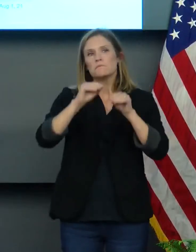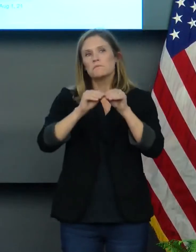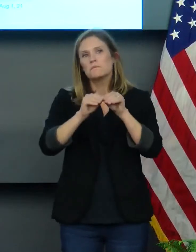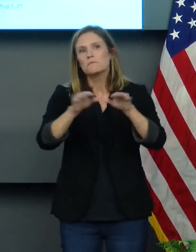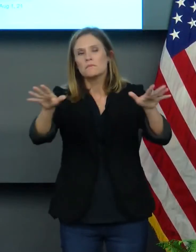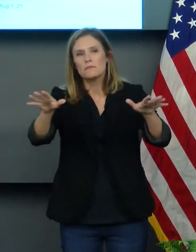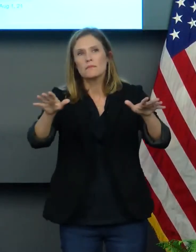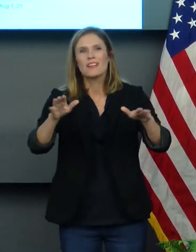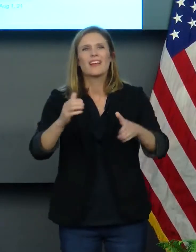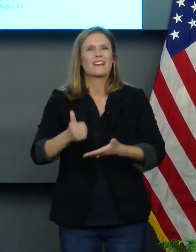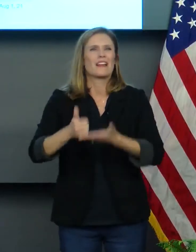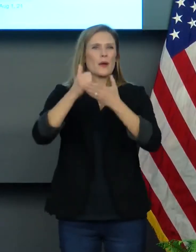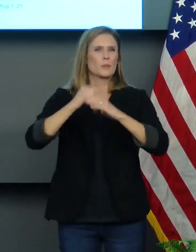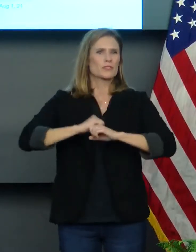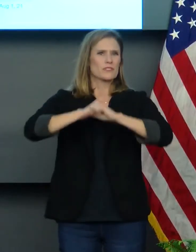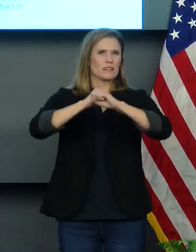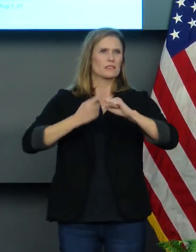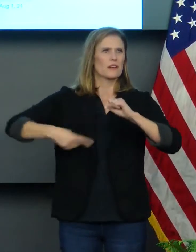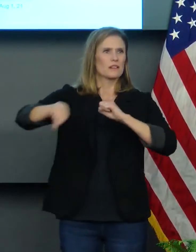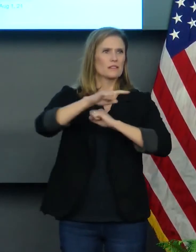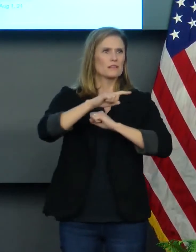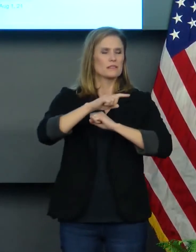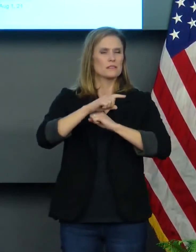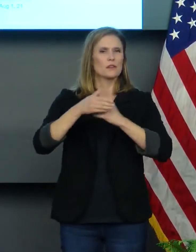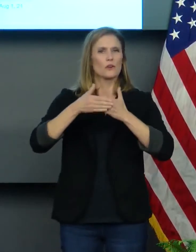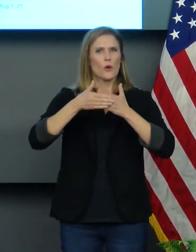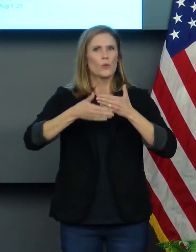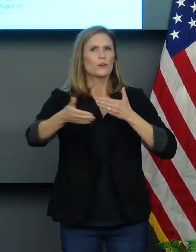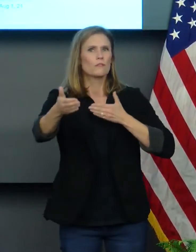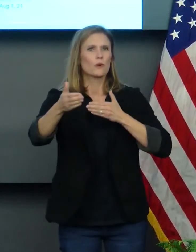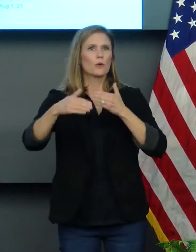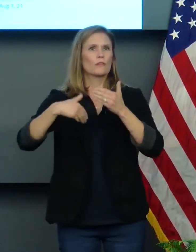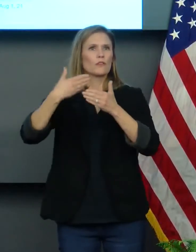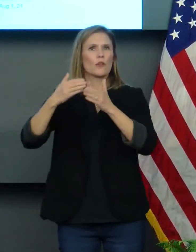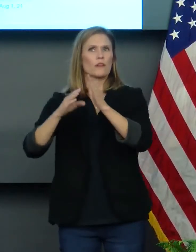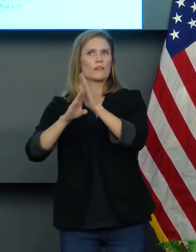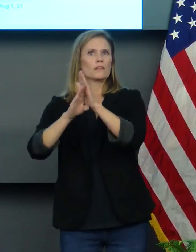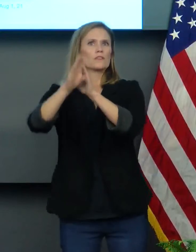us going forward against future similar surges.